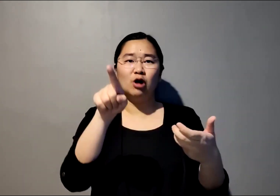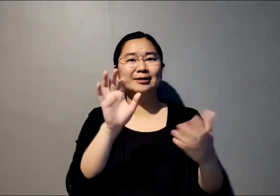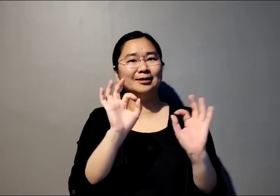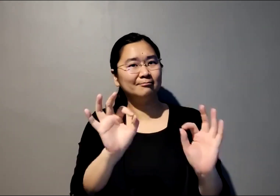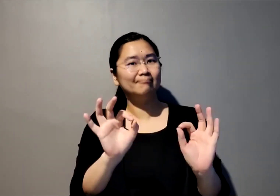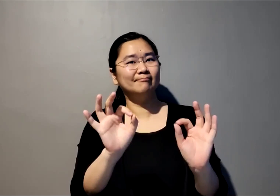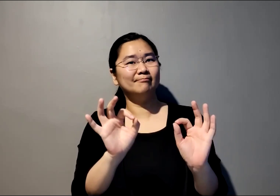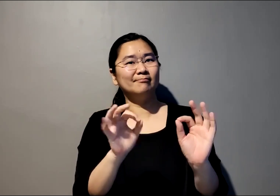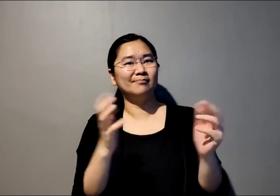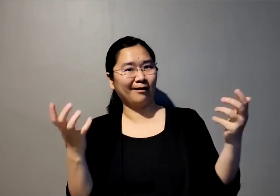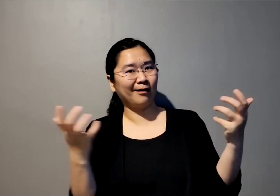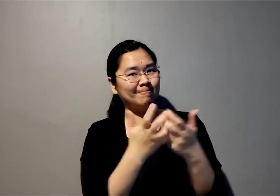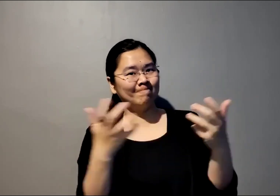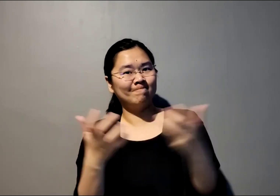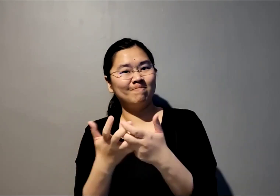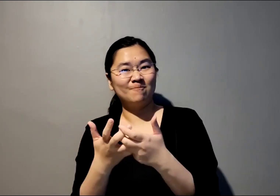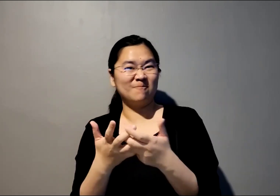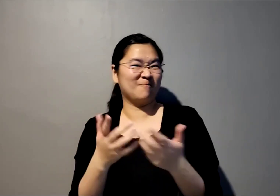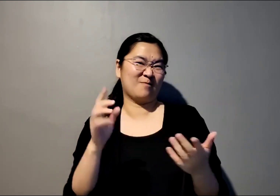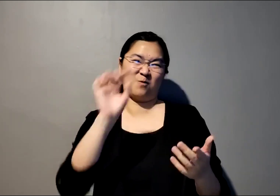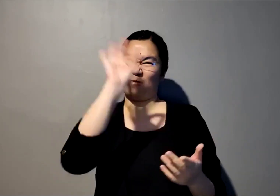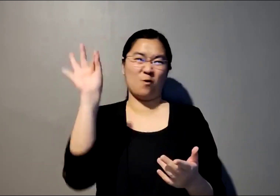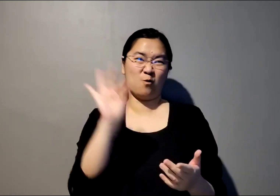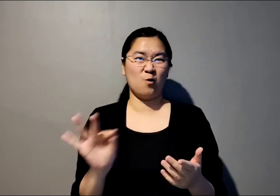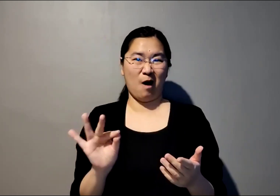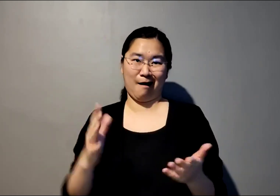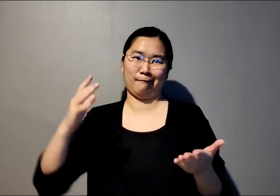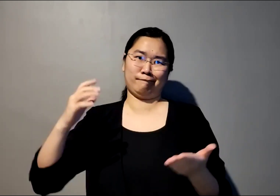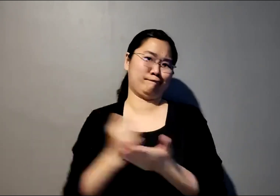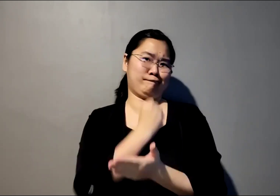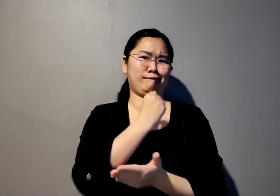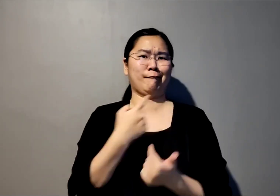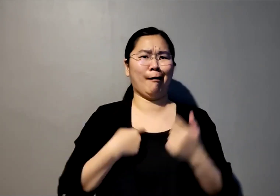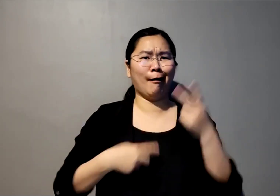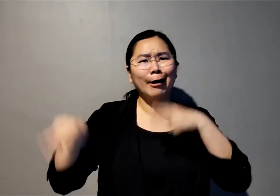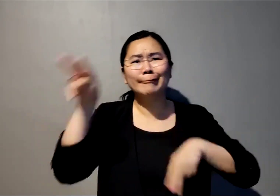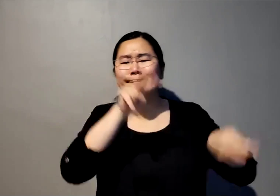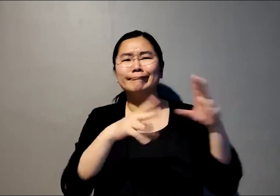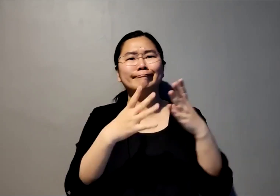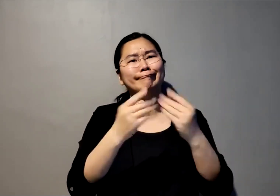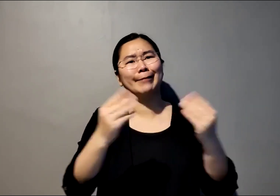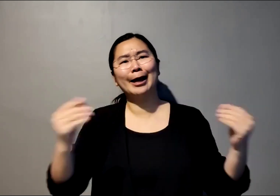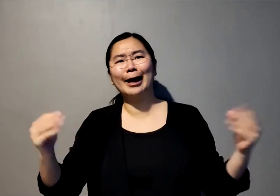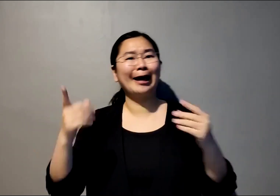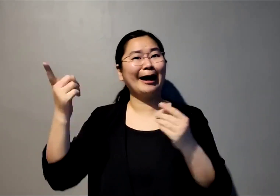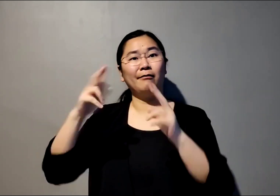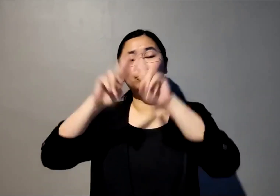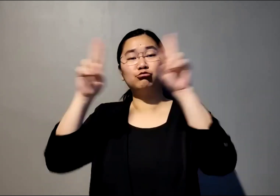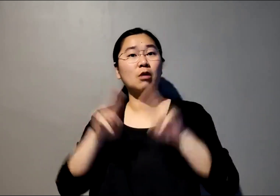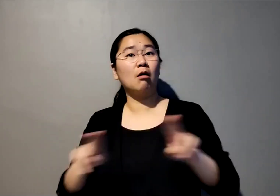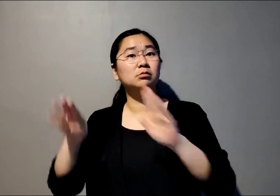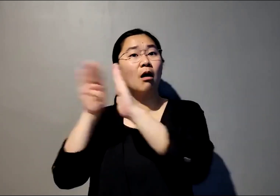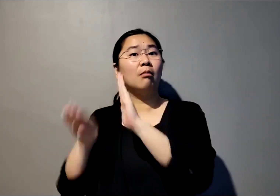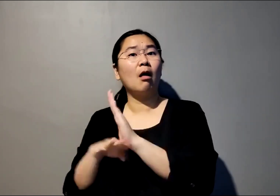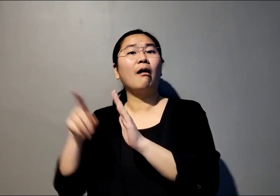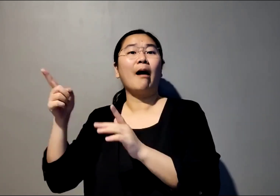the deinstitutionalization. We observed so many international programs. They believe that they are supporting, for example,